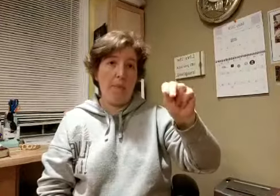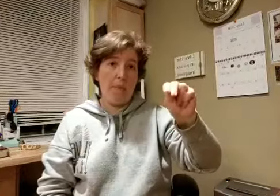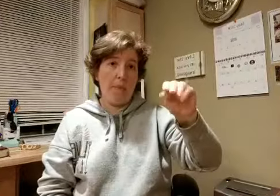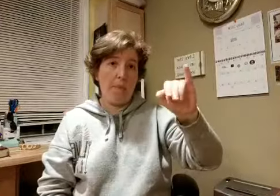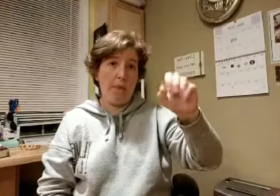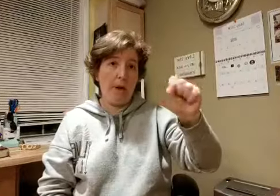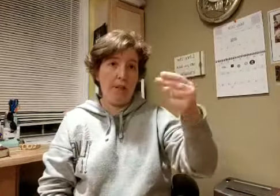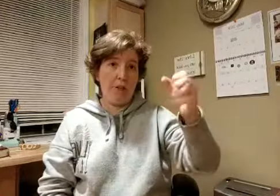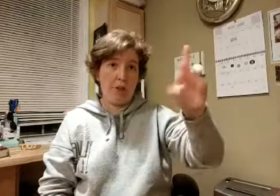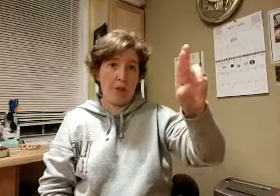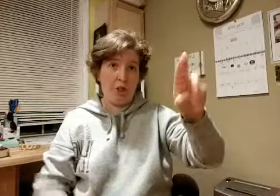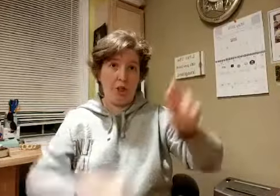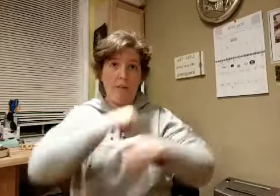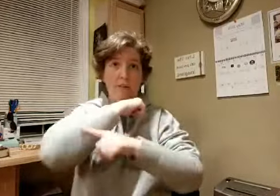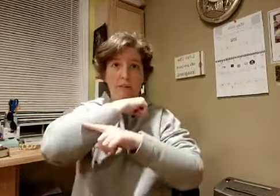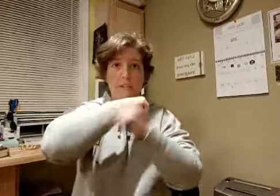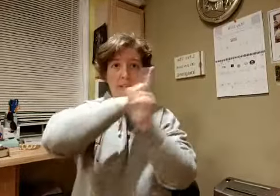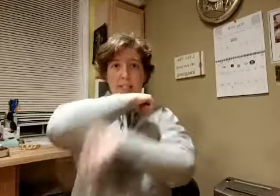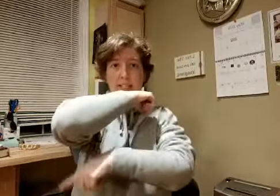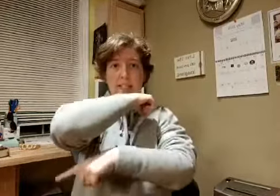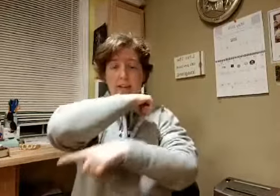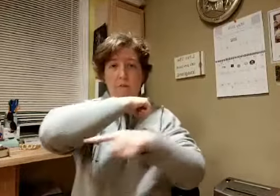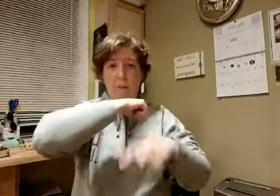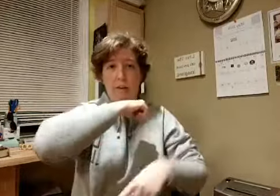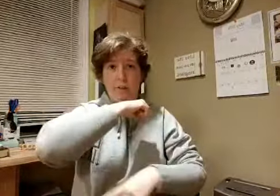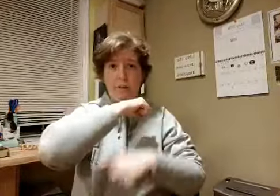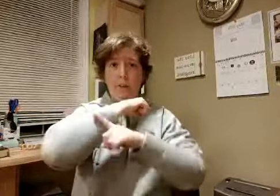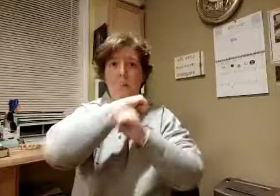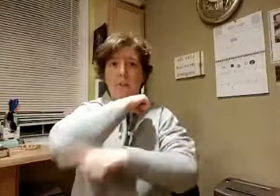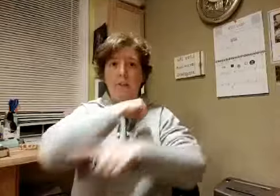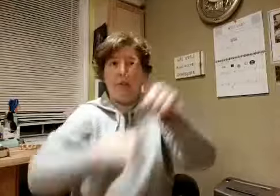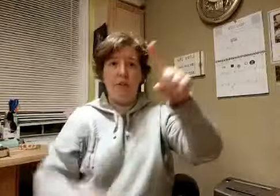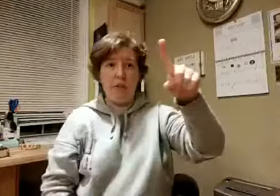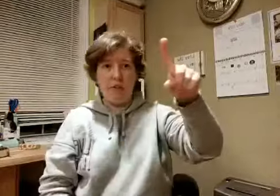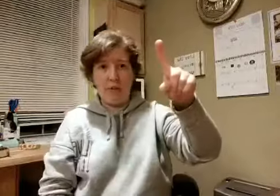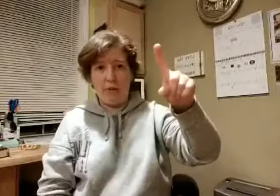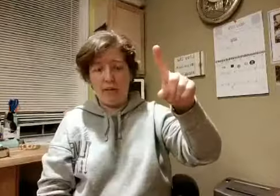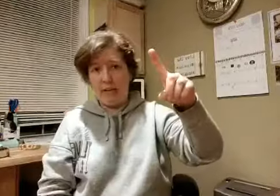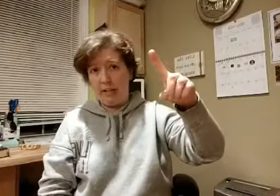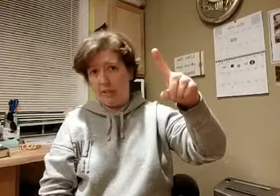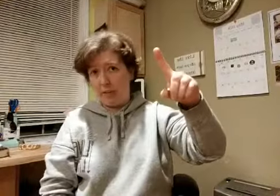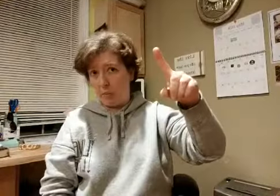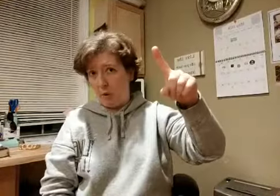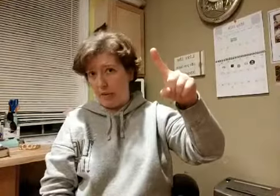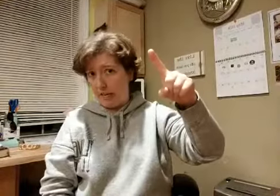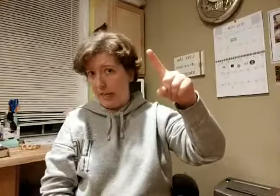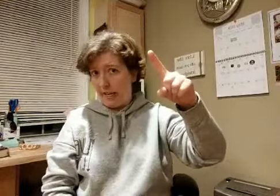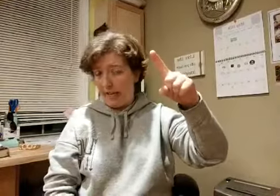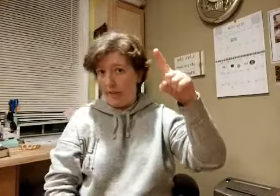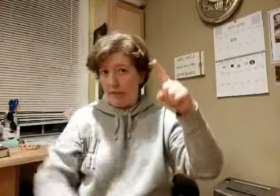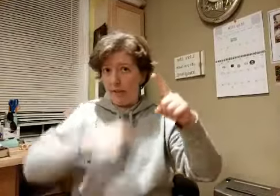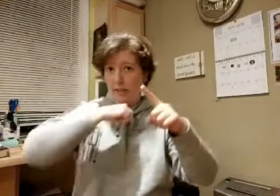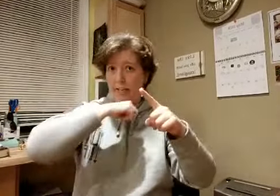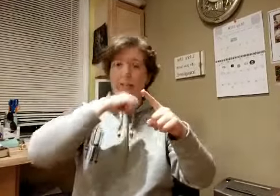The Punisher is the sign for punish. So you take your one hand, signing hand,